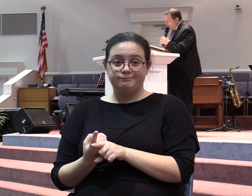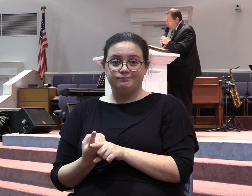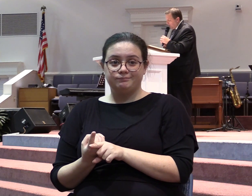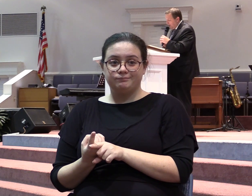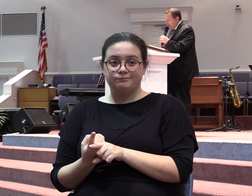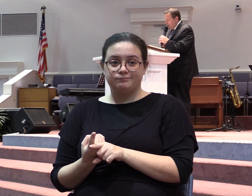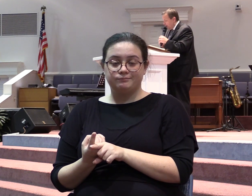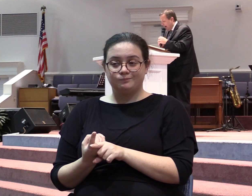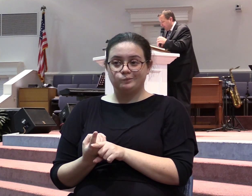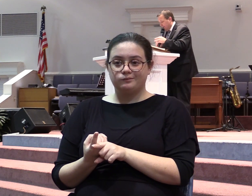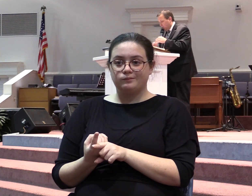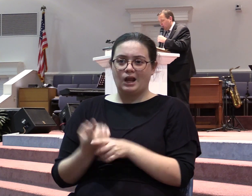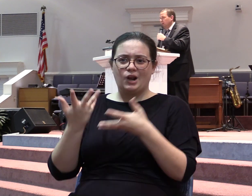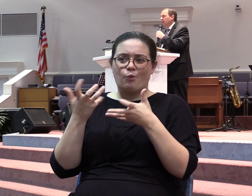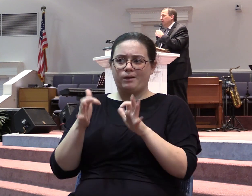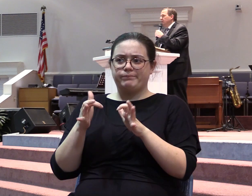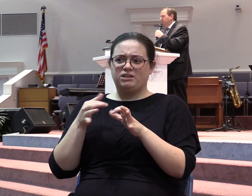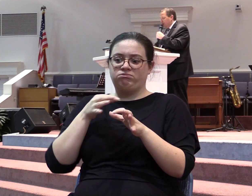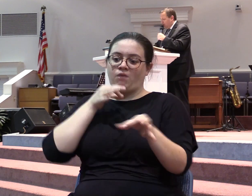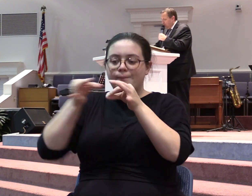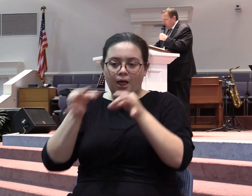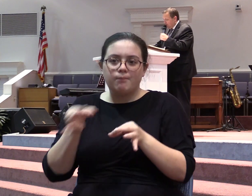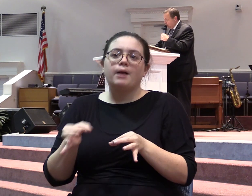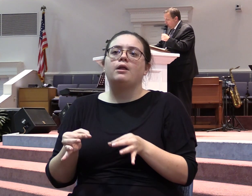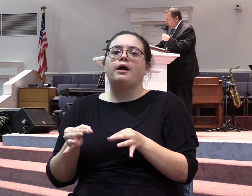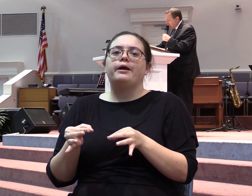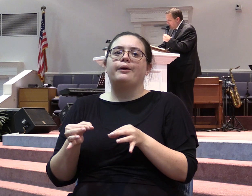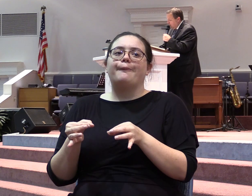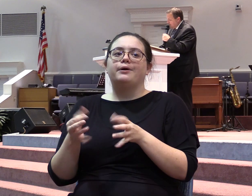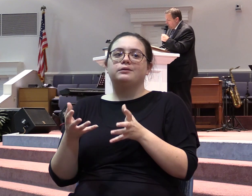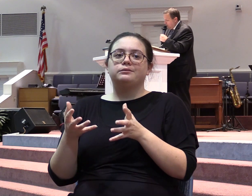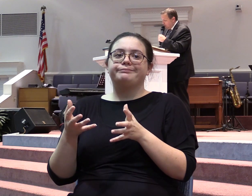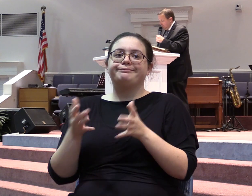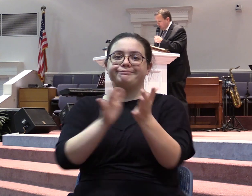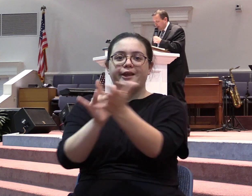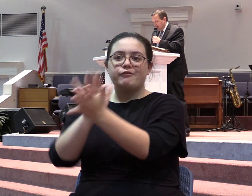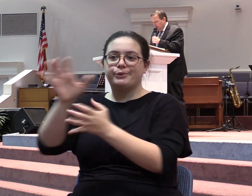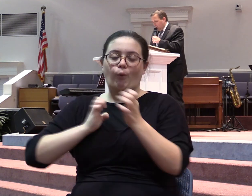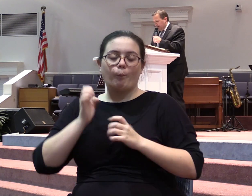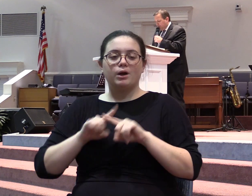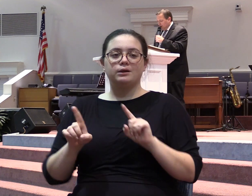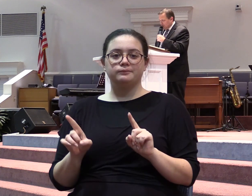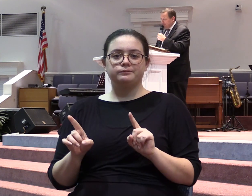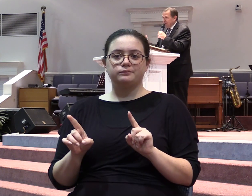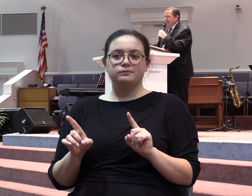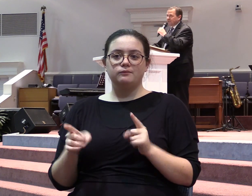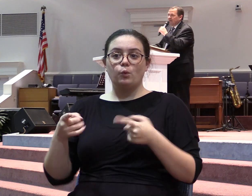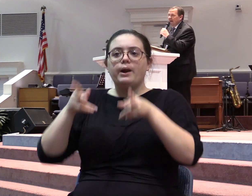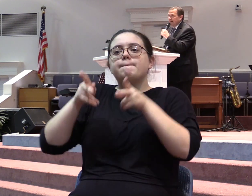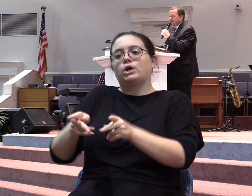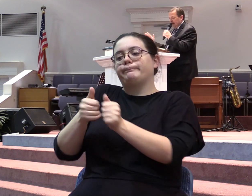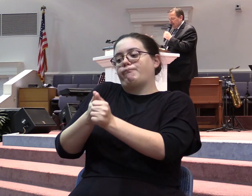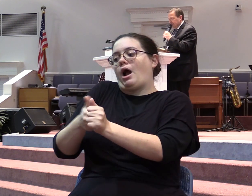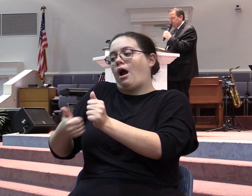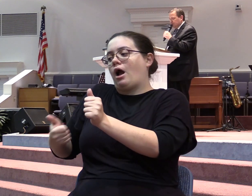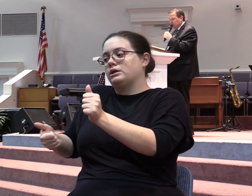too overly graphic or to be accused of toying with someone's emotions, but when a person